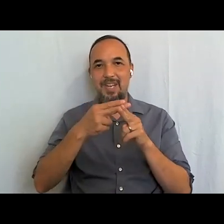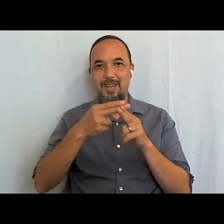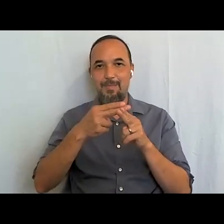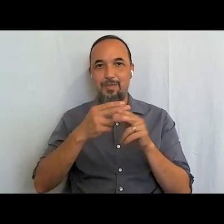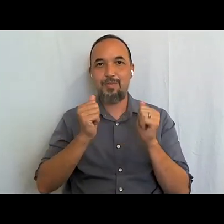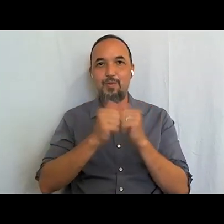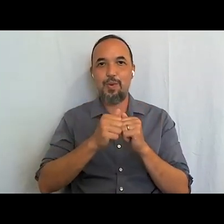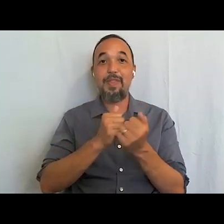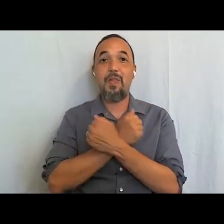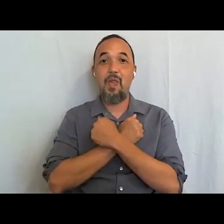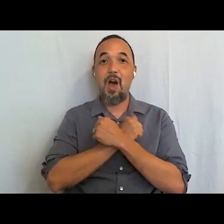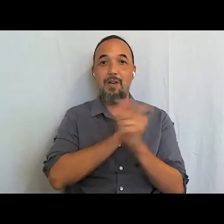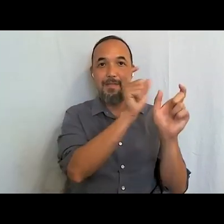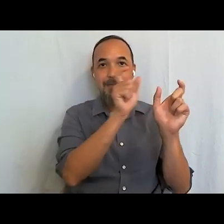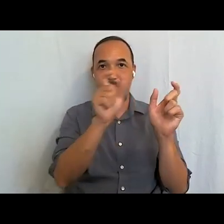We're just spreading the love.